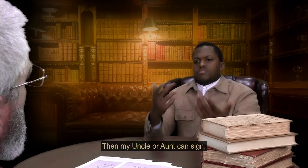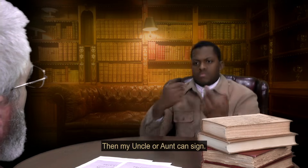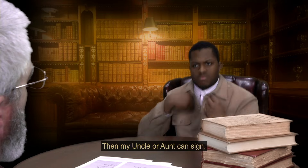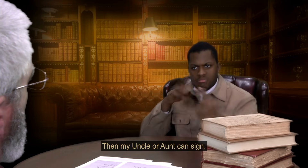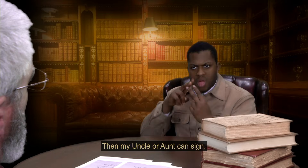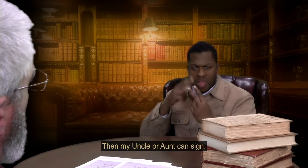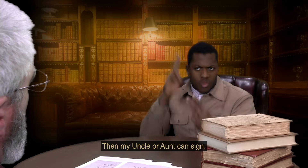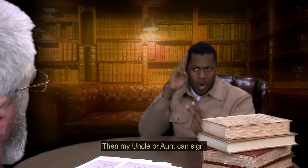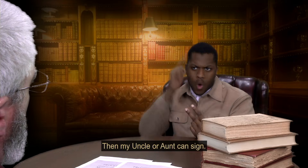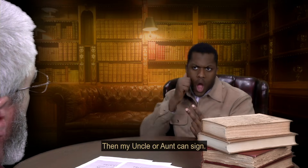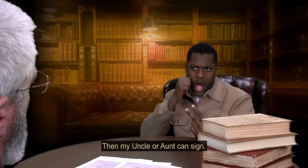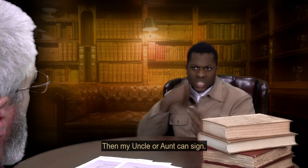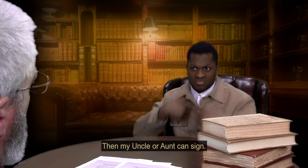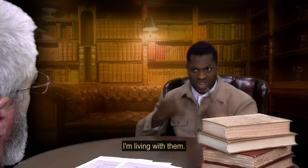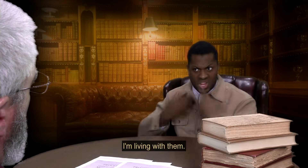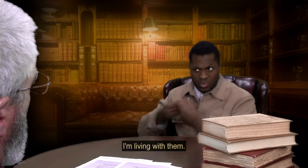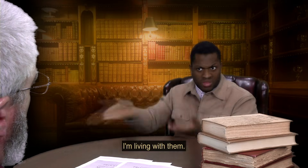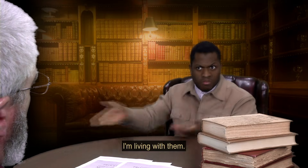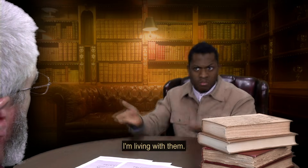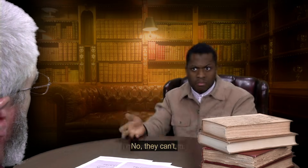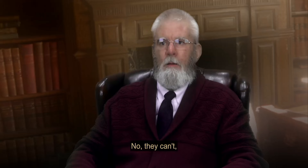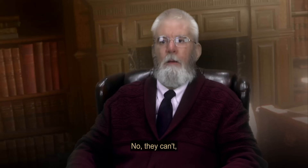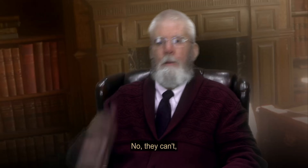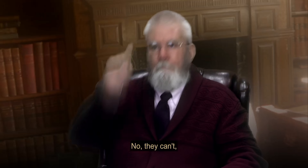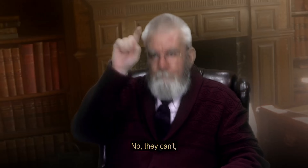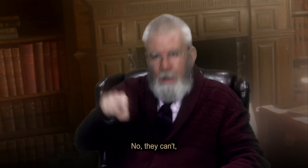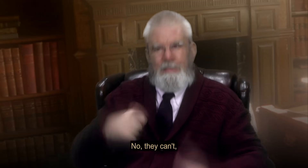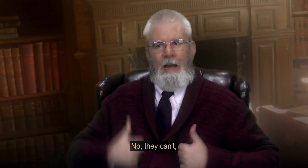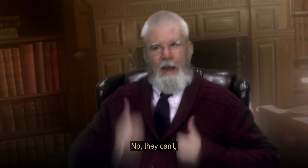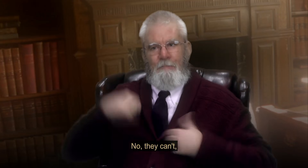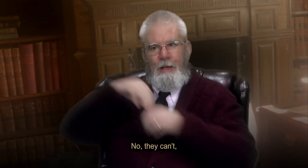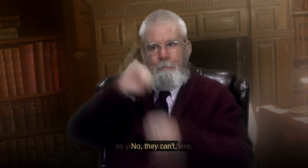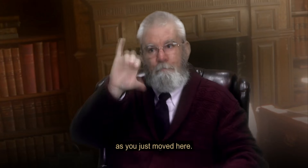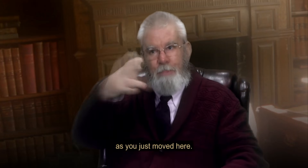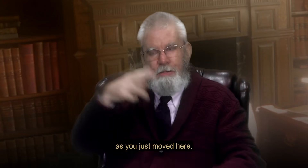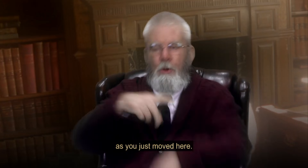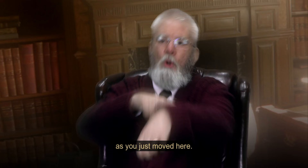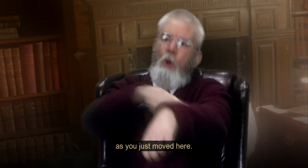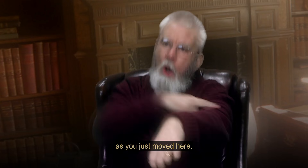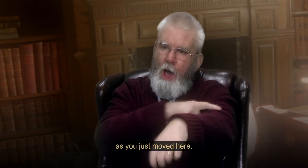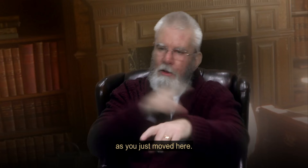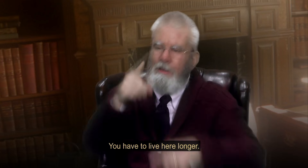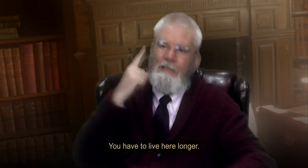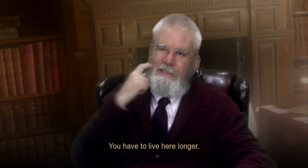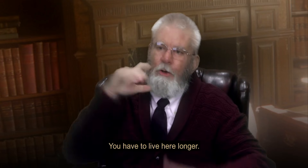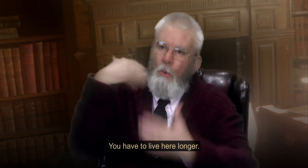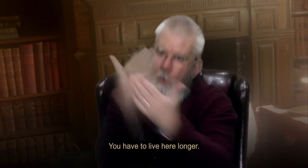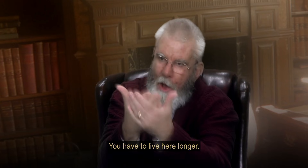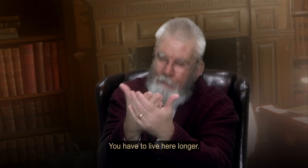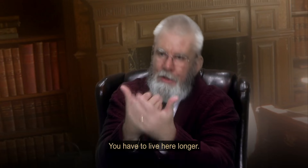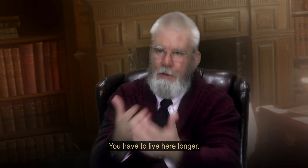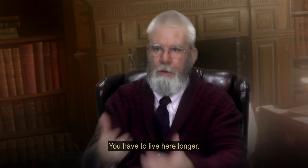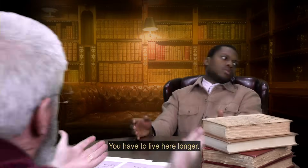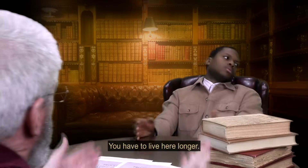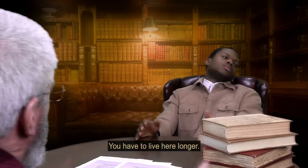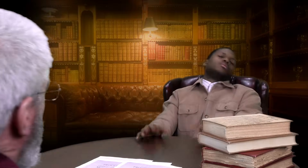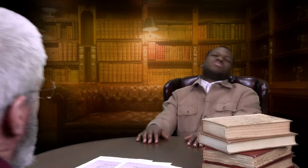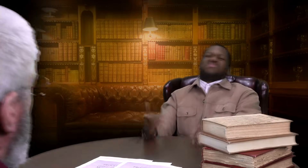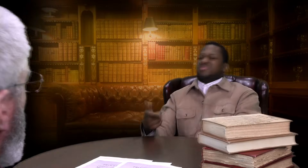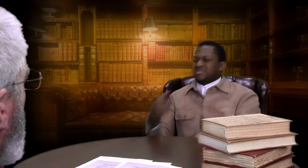Then my uncle or aunt can sign. I'm living with them. No, they can't, as you just moved here. You have to live here longer.